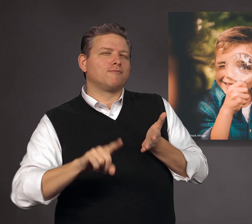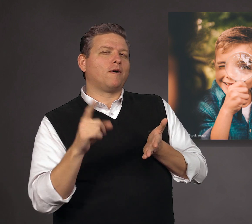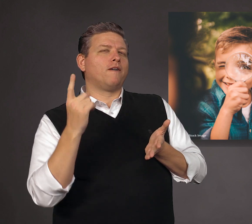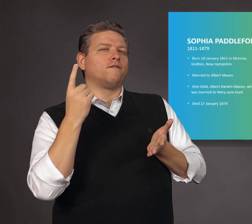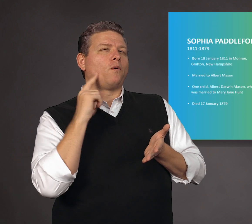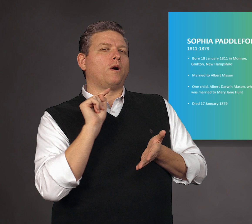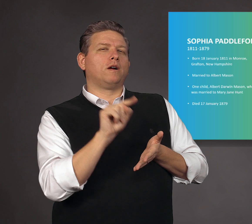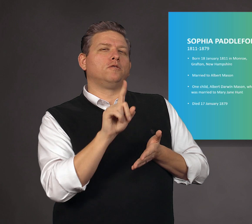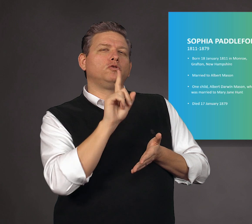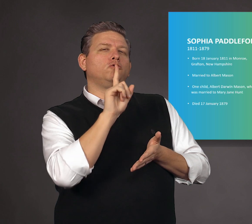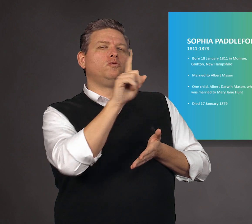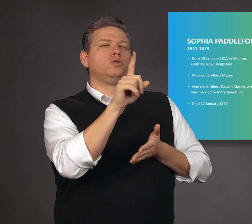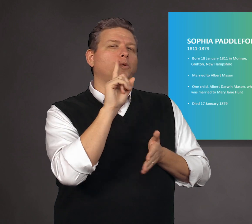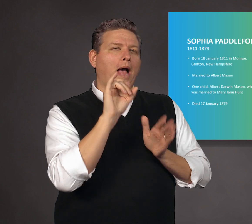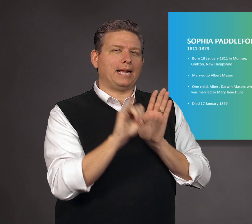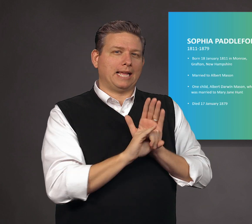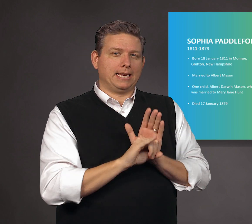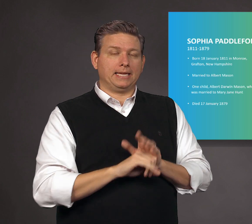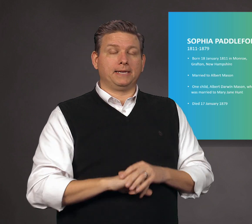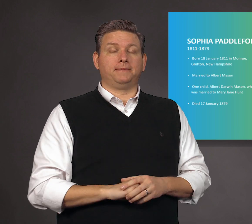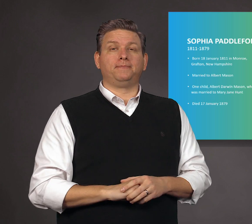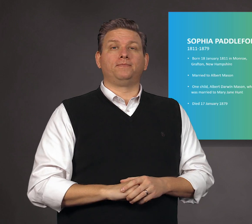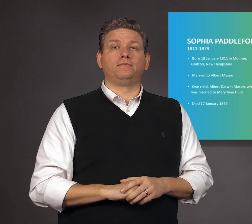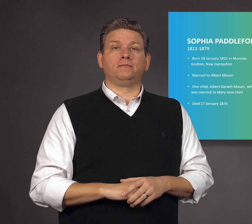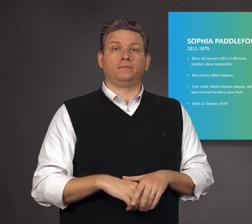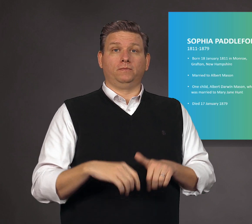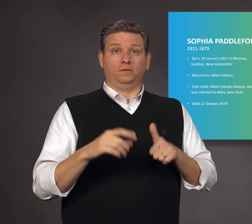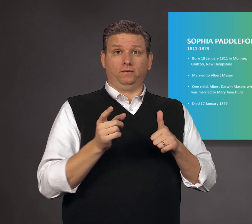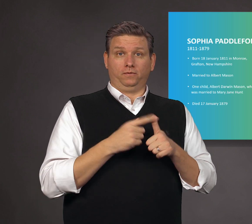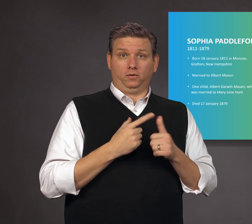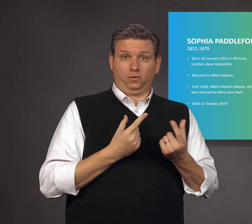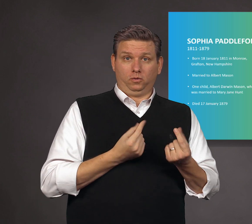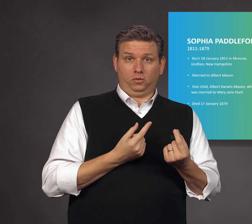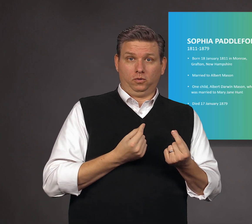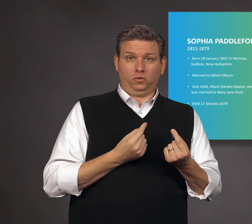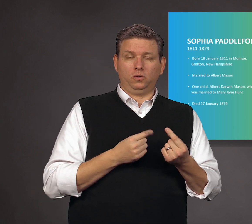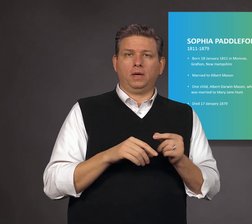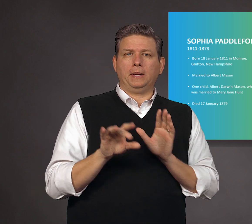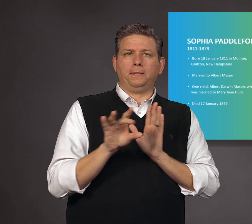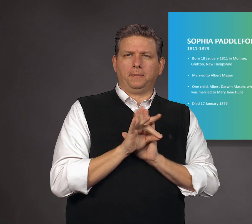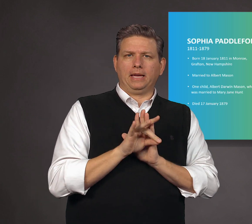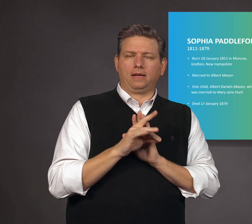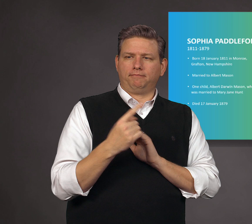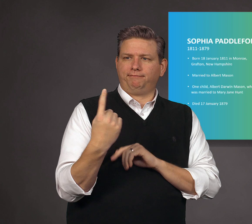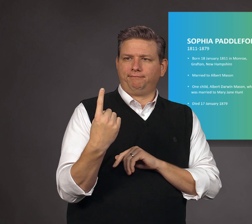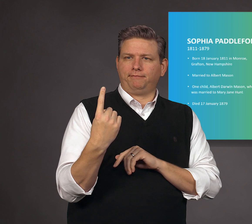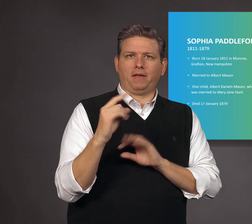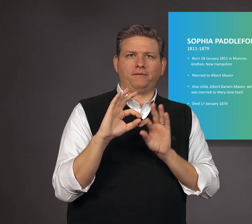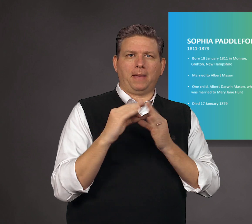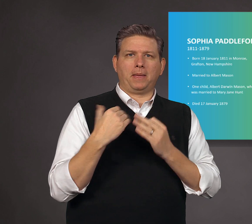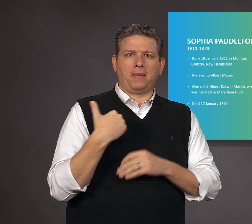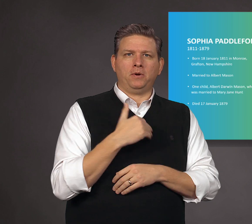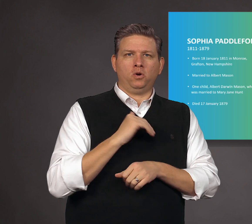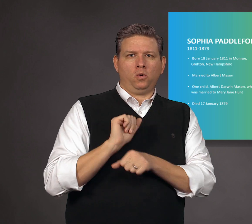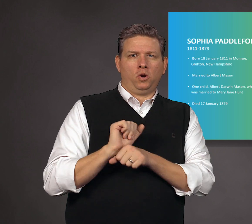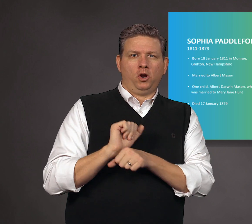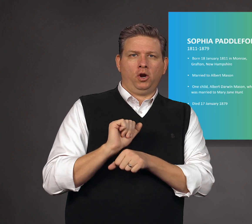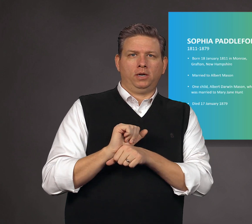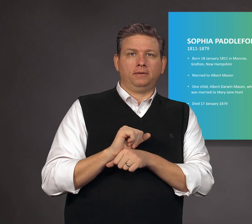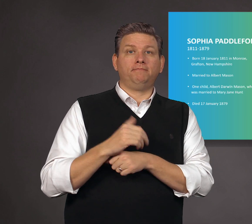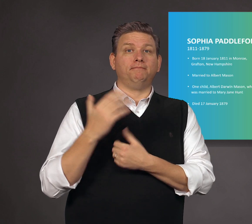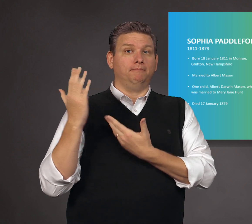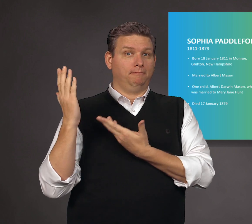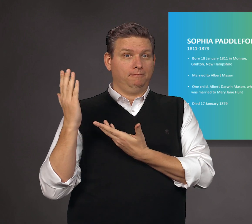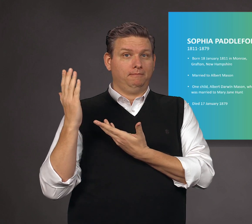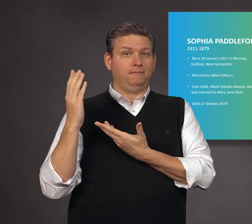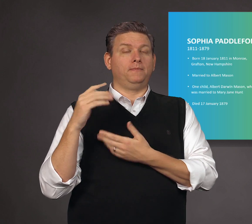identity. The first step in the process is to choose an ancestor to work on. Sophia Paddleford was the wife of